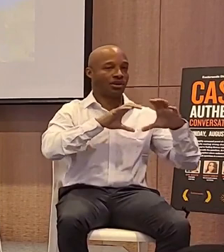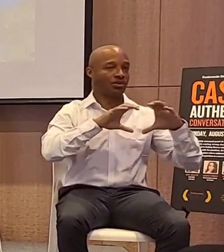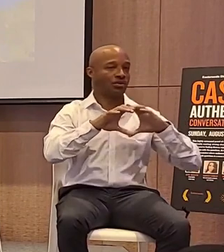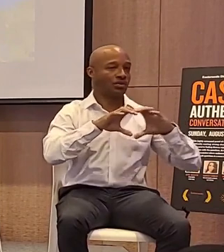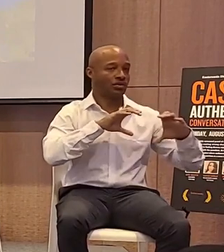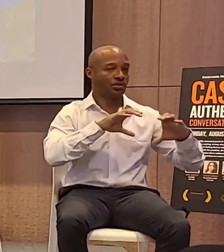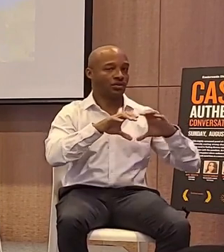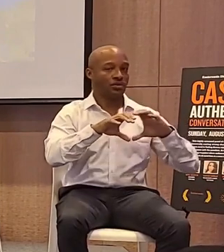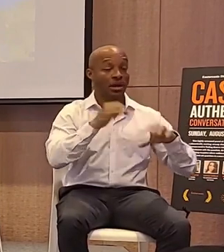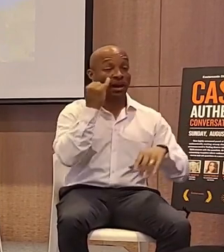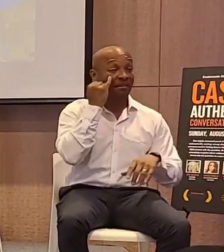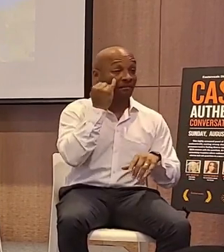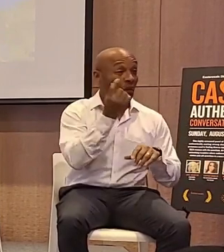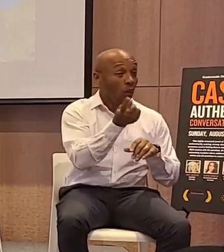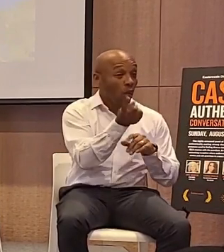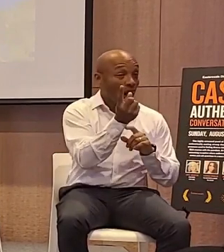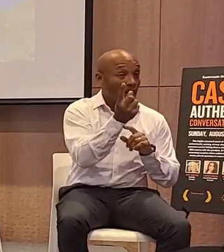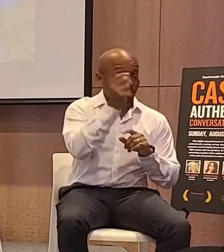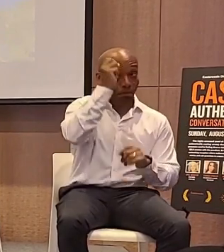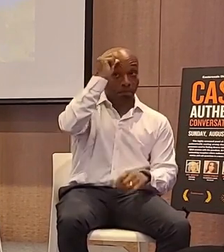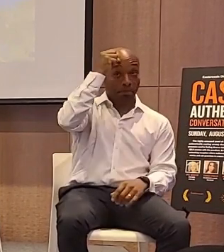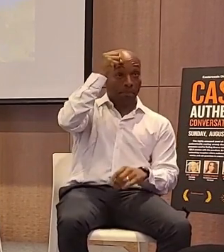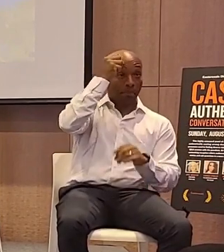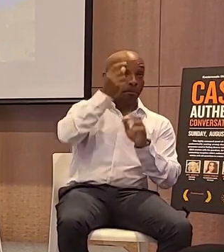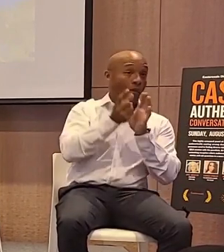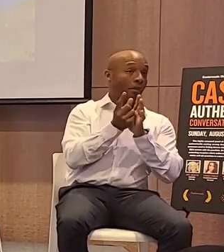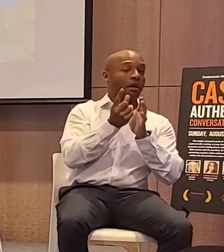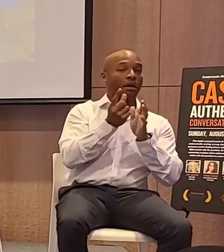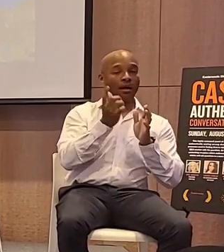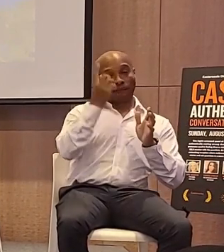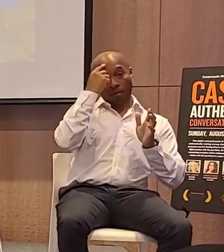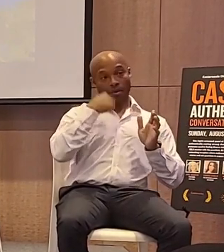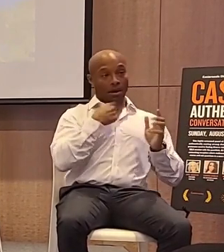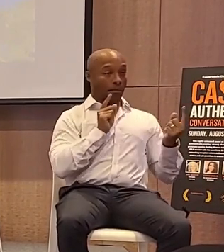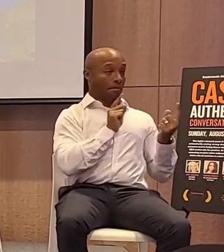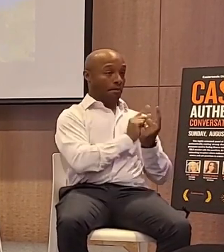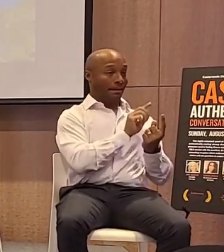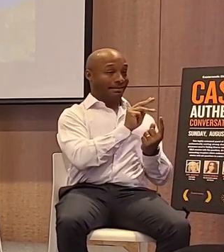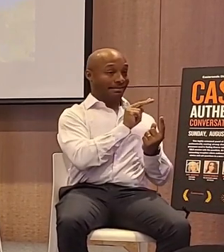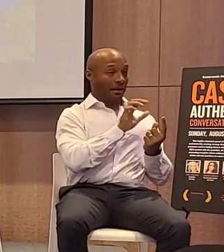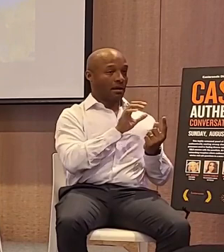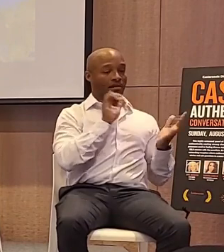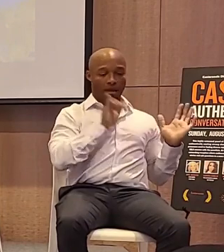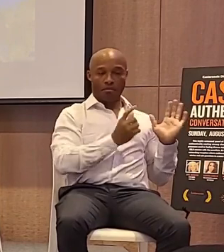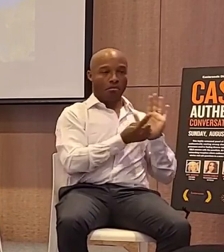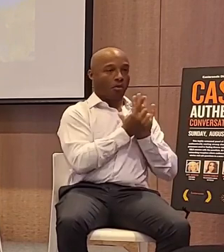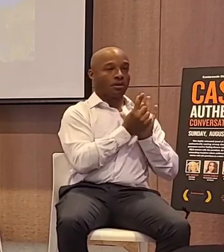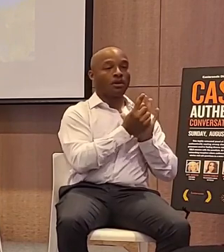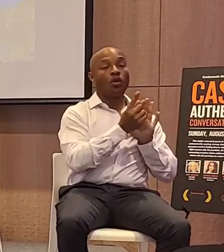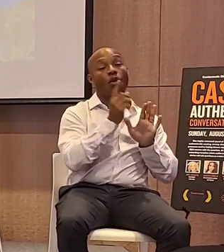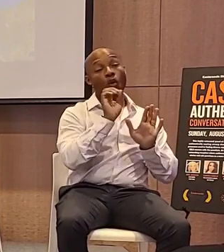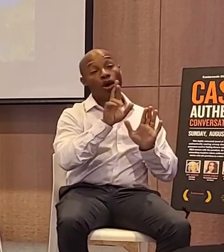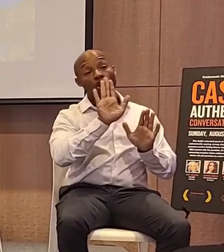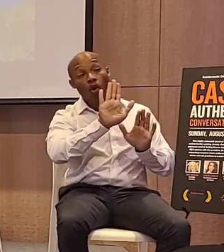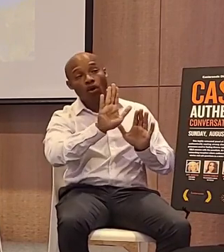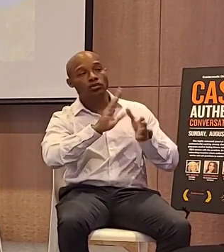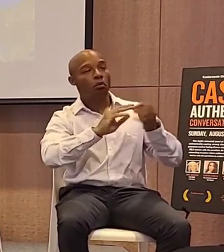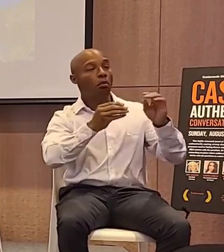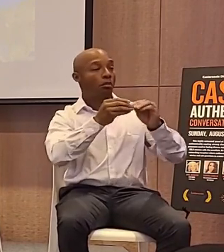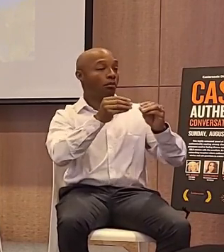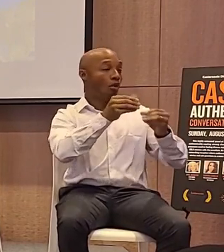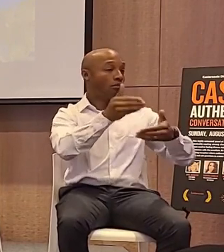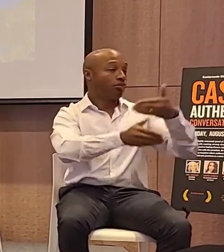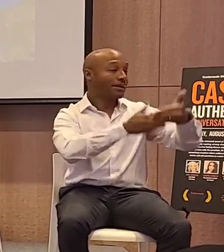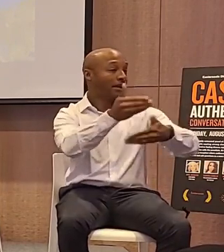singular, memorable moment, like meeting Nick is, or if it was a process, if it was gradual. So we'll start here with